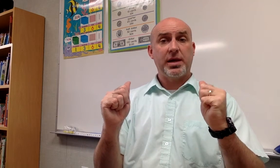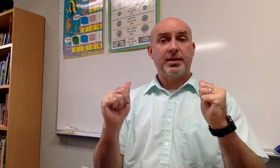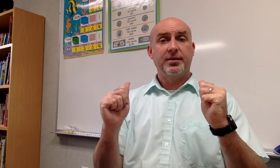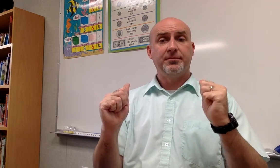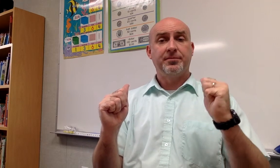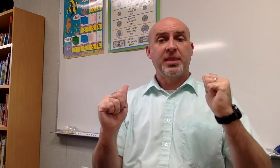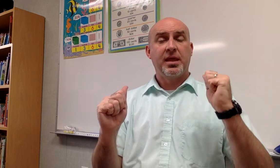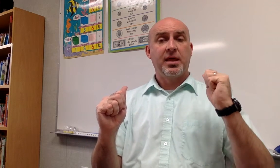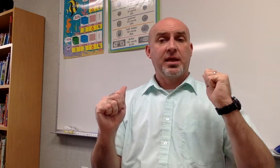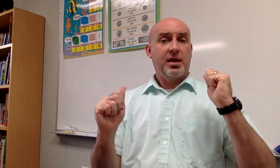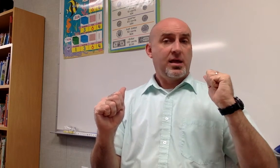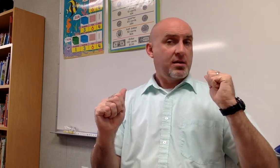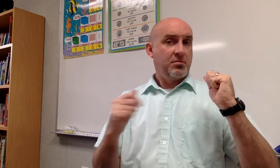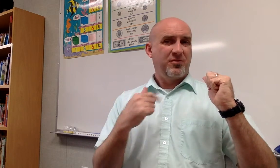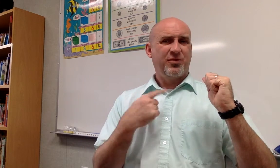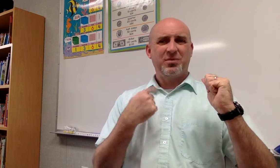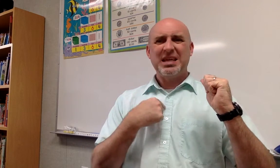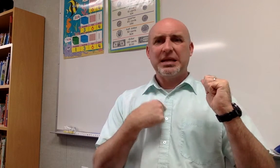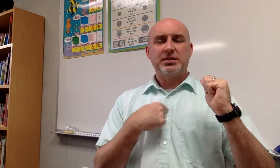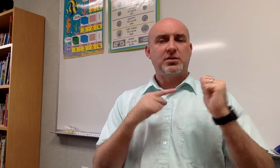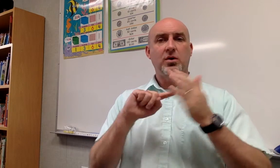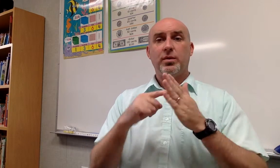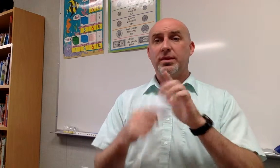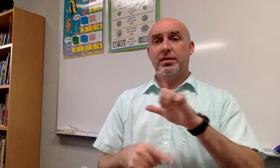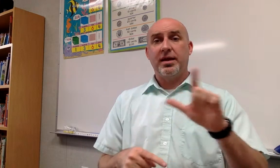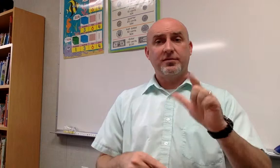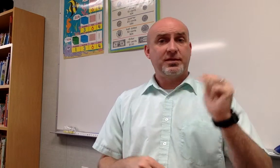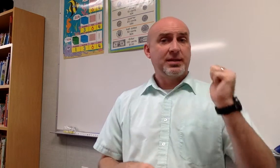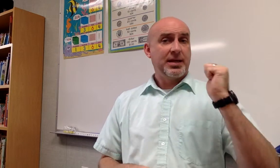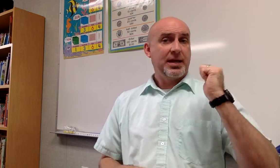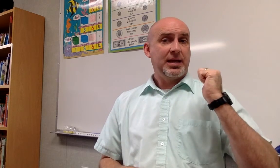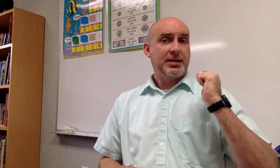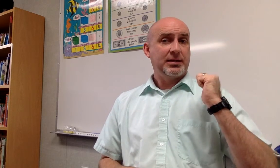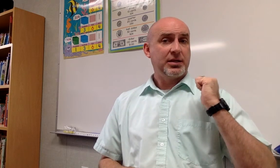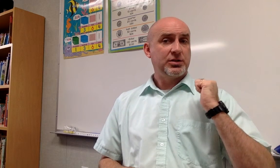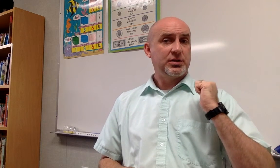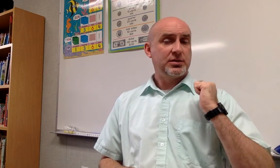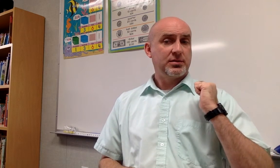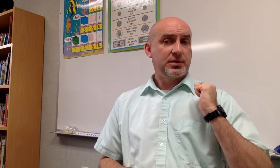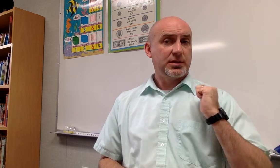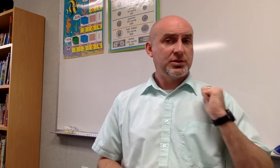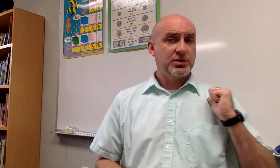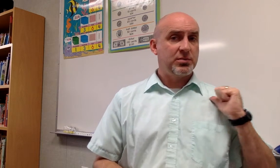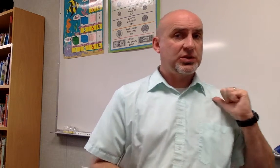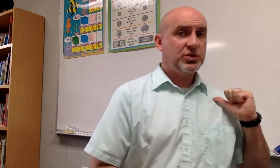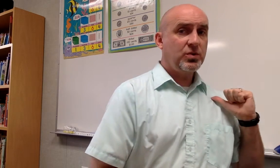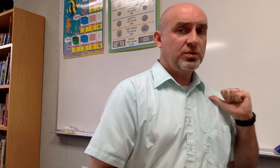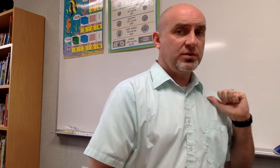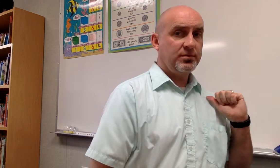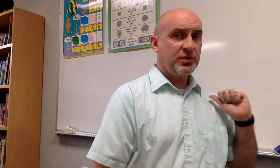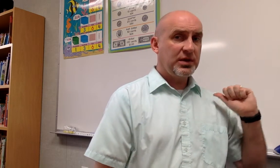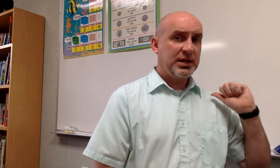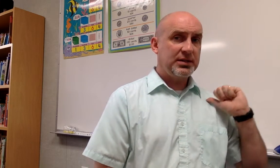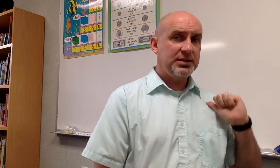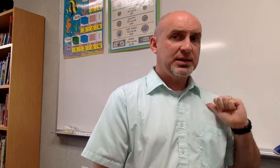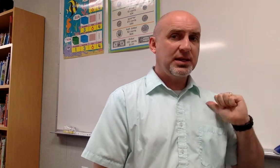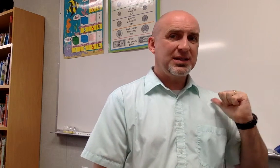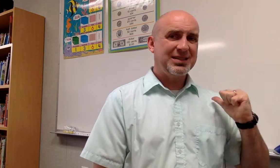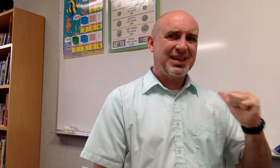body. For me, I start with the left, and it touches my shoulder. You can kind of see. I think